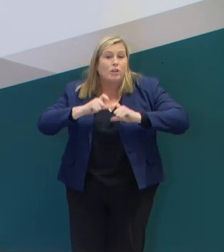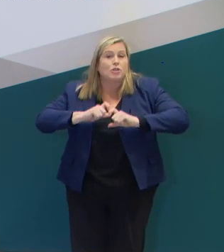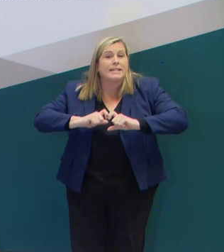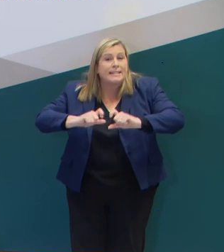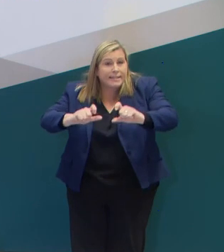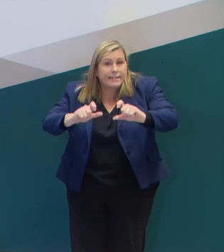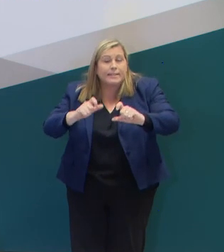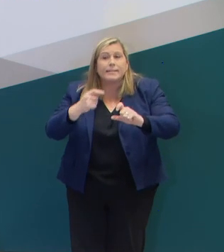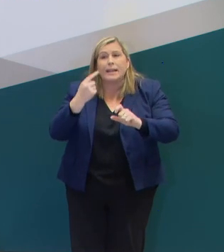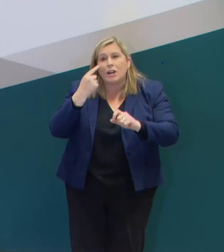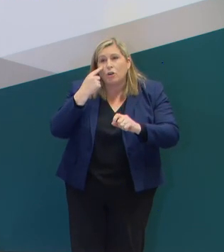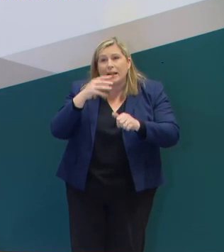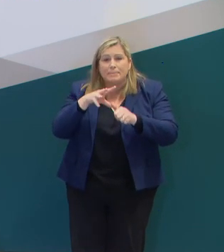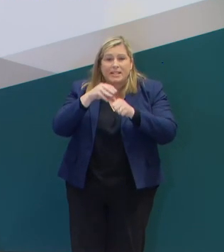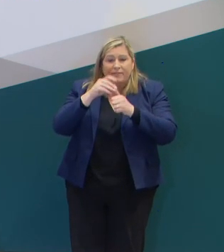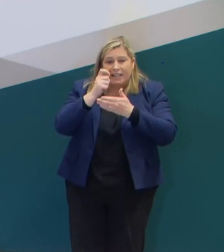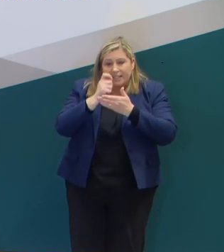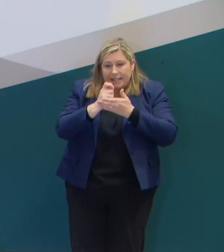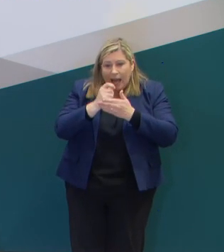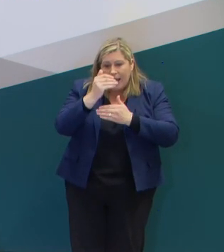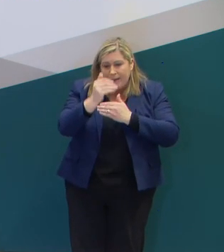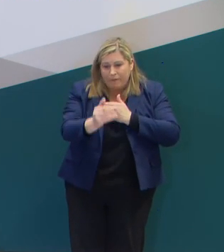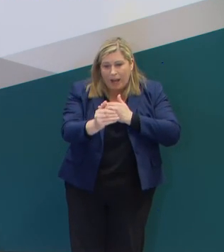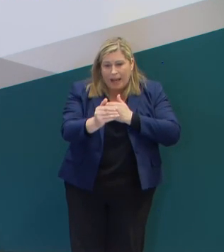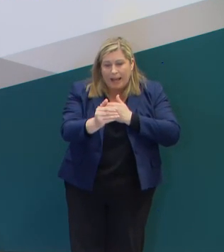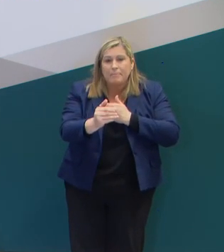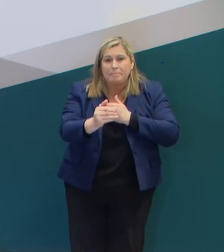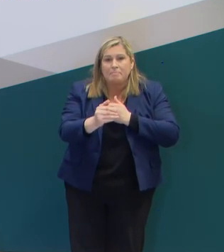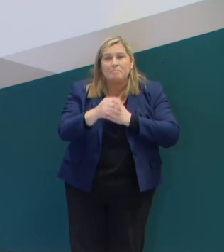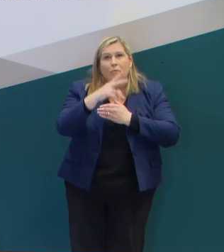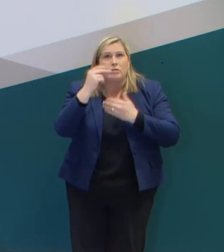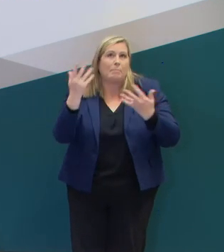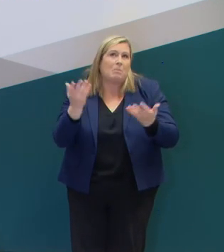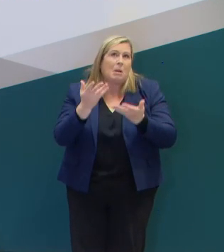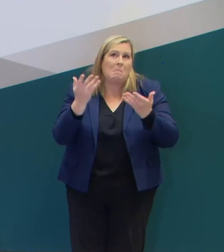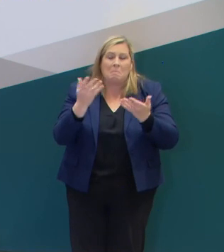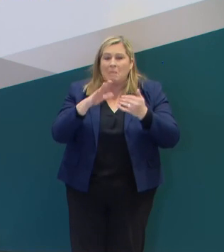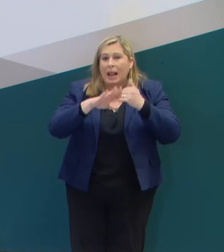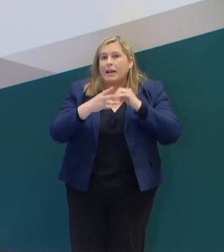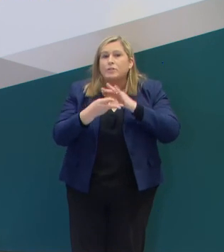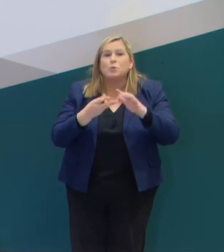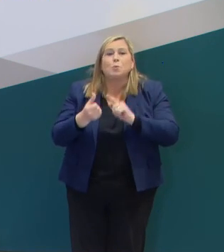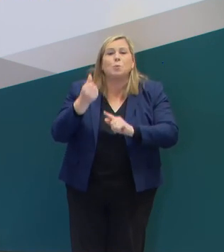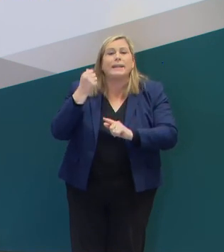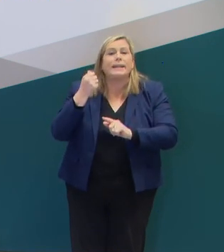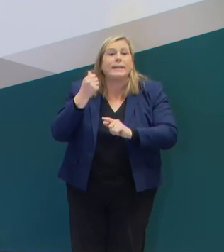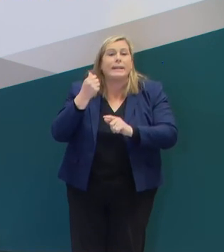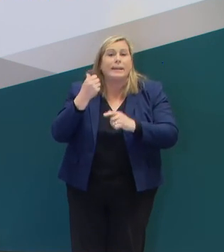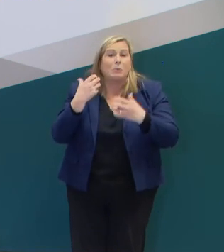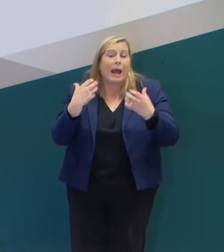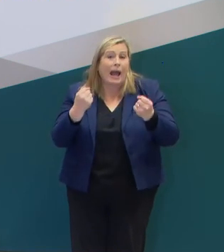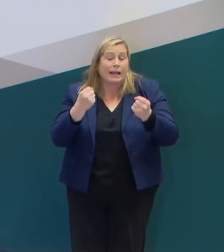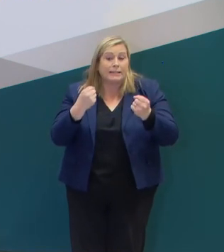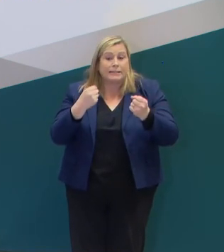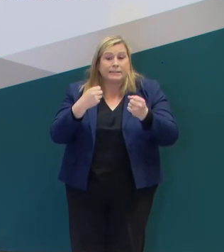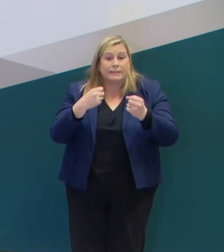a particular time frame. So at the last week where we had a positivity rate